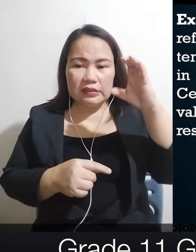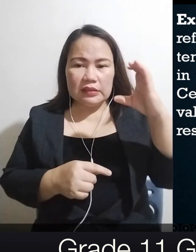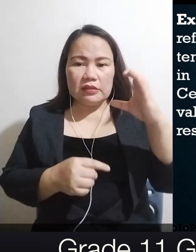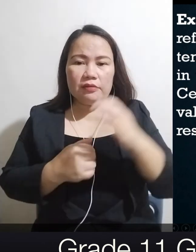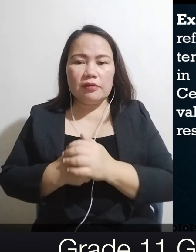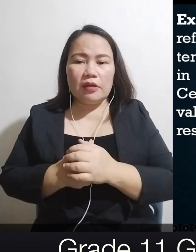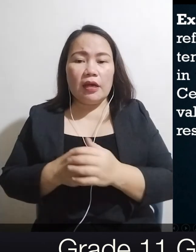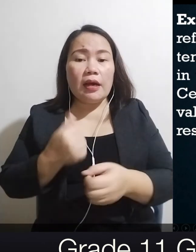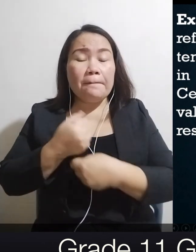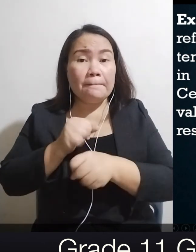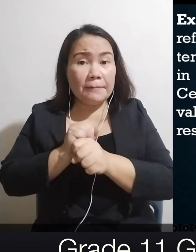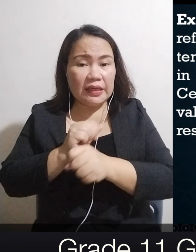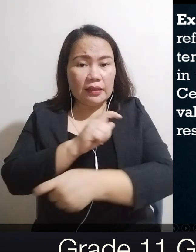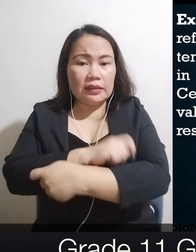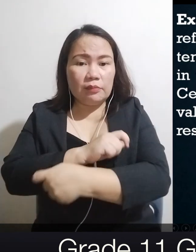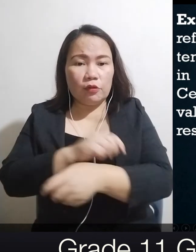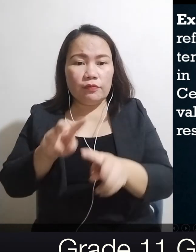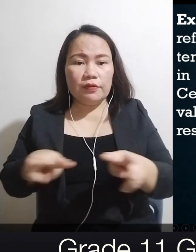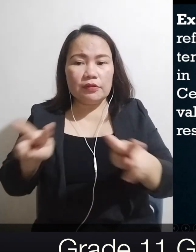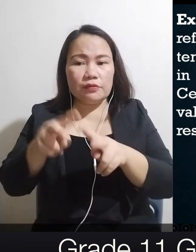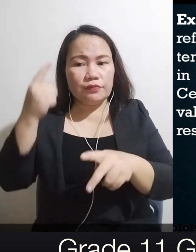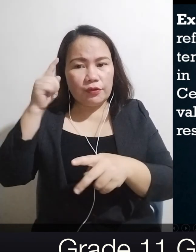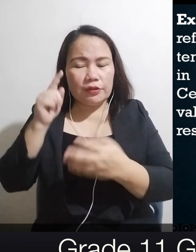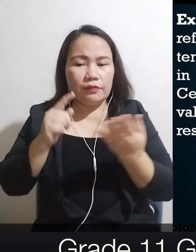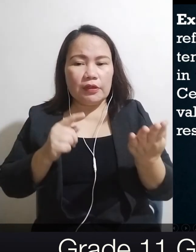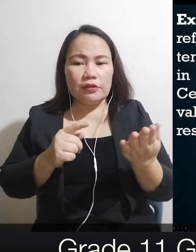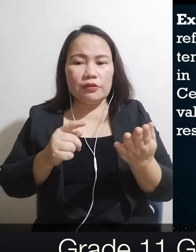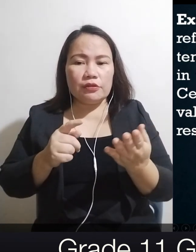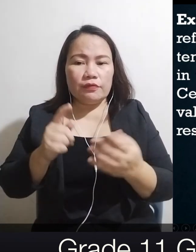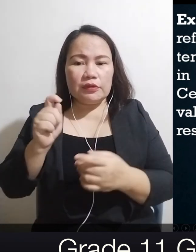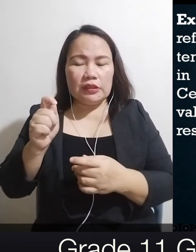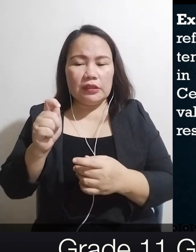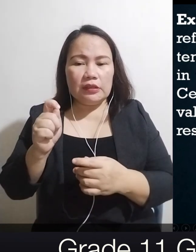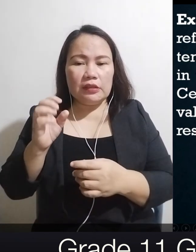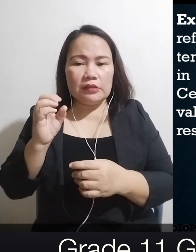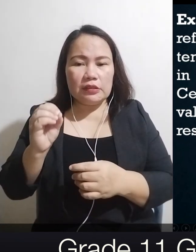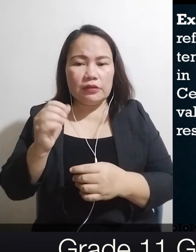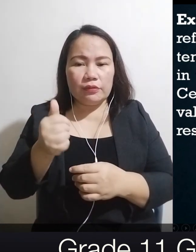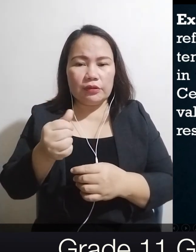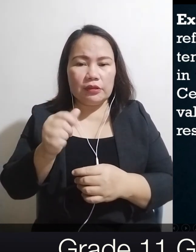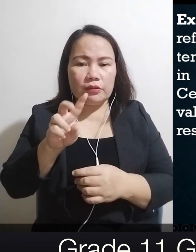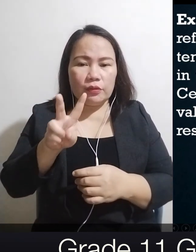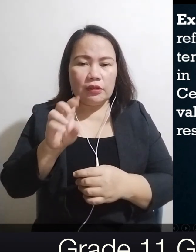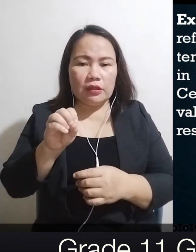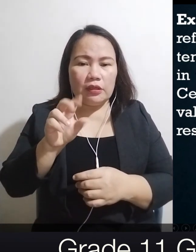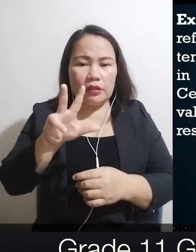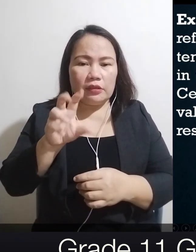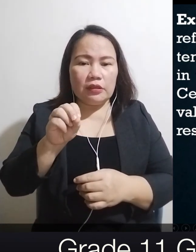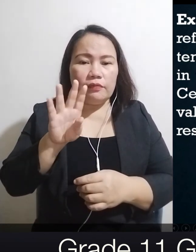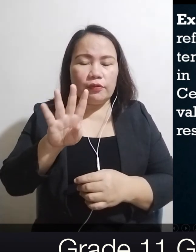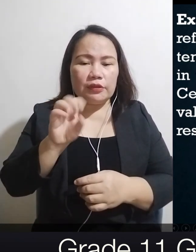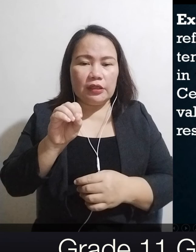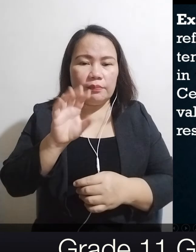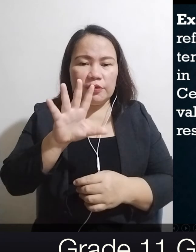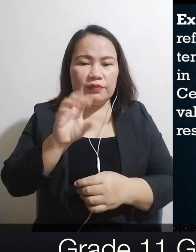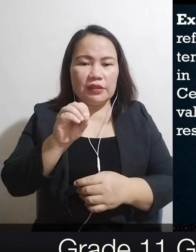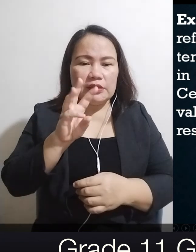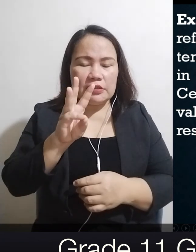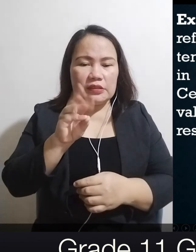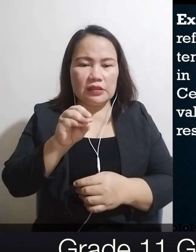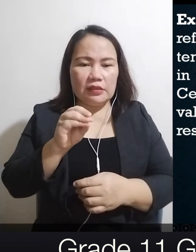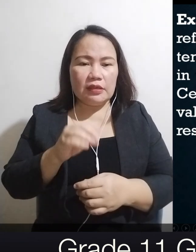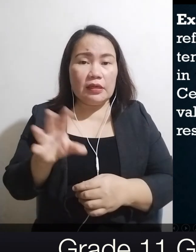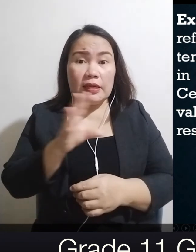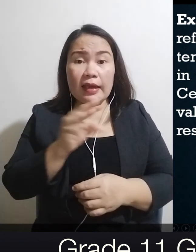degrees Celsius. Construct a table of values for the following value of T: 0, 10, 20, 30,